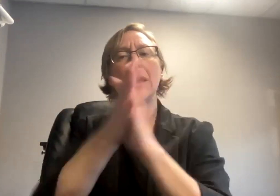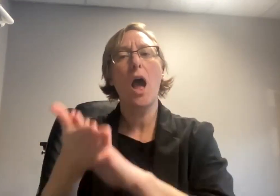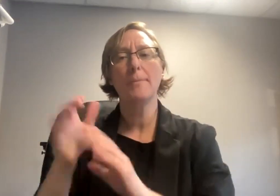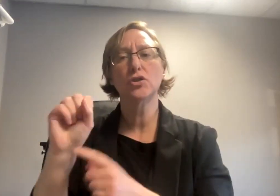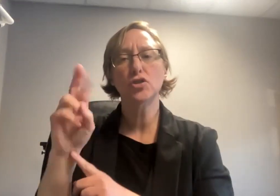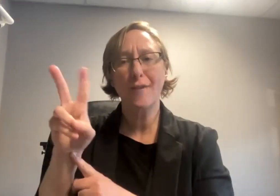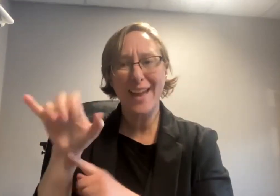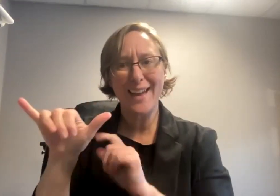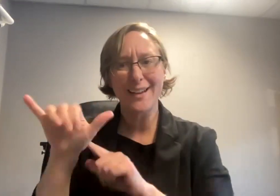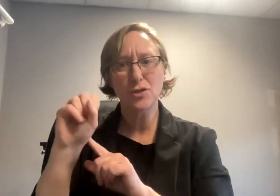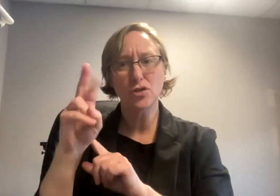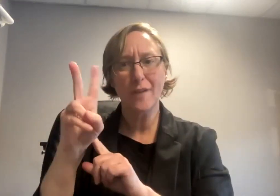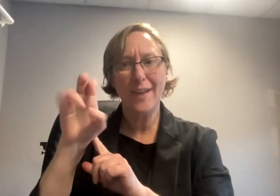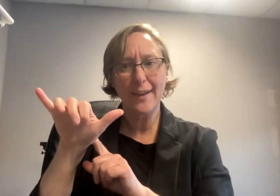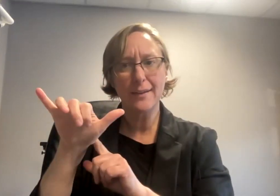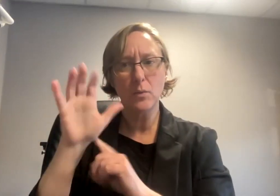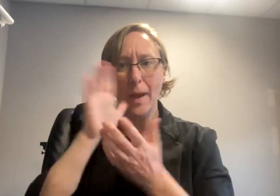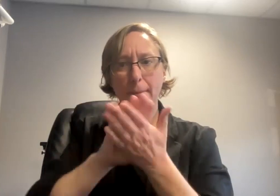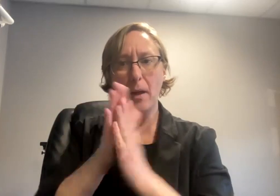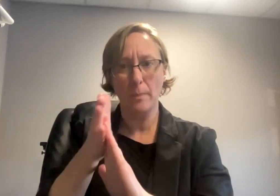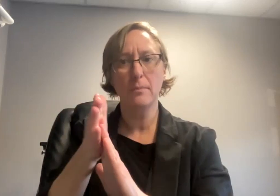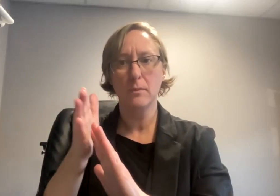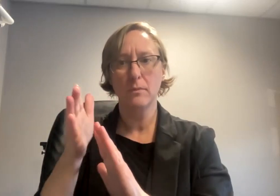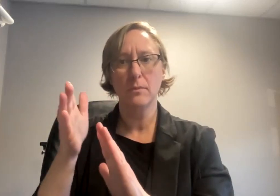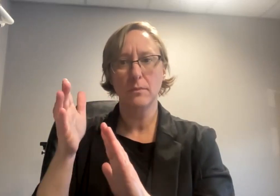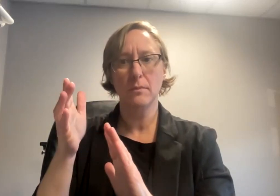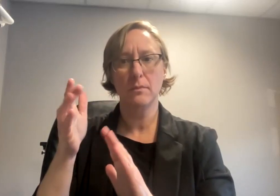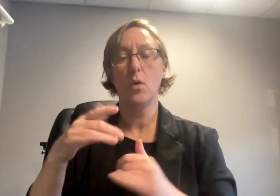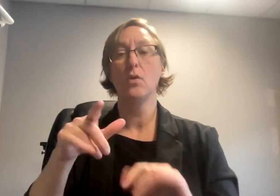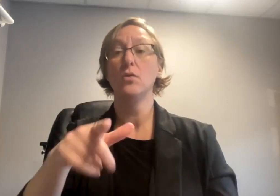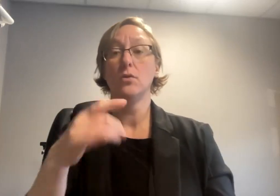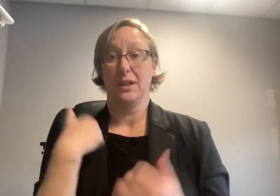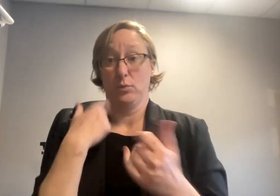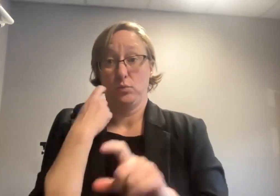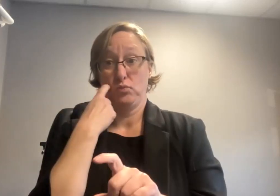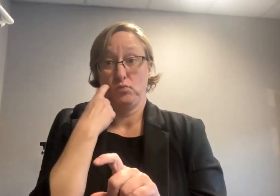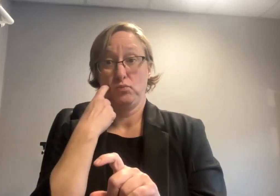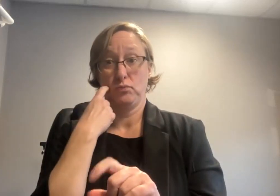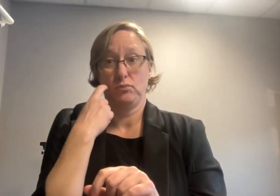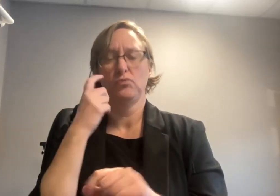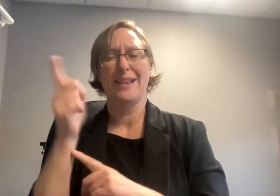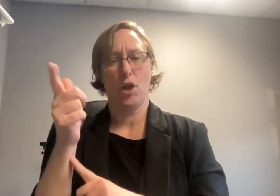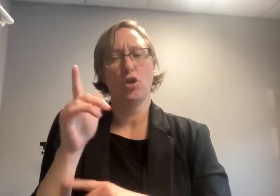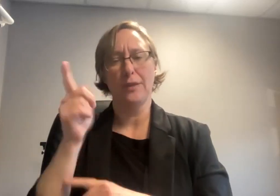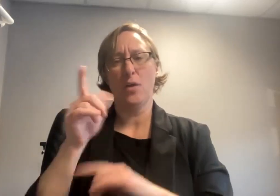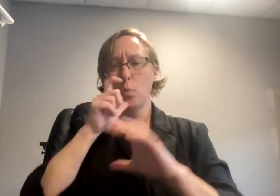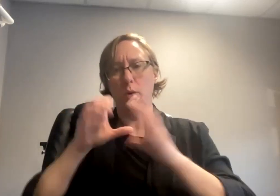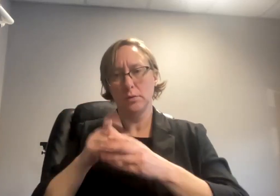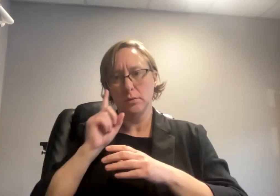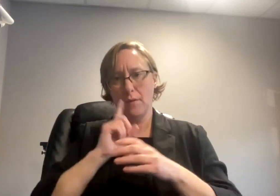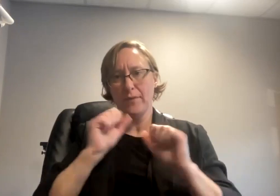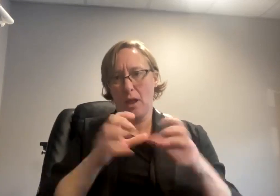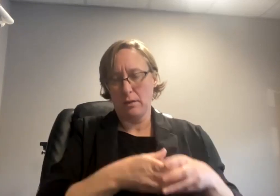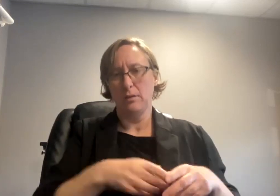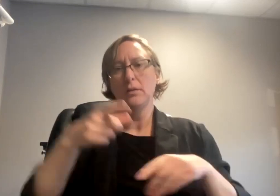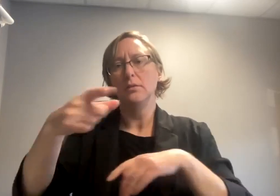that question, what we just discussed, those questions that we have started will become the survey. So are we discussing changes